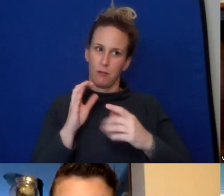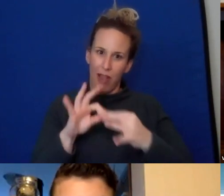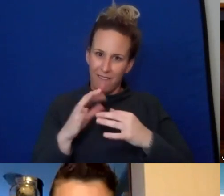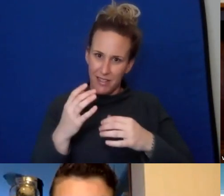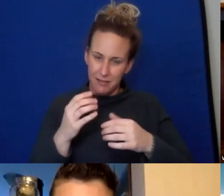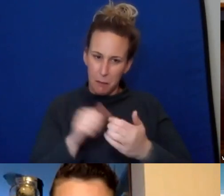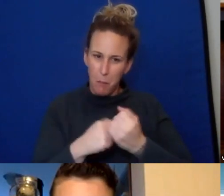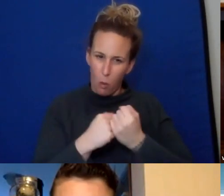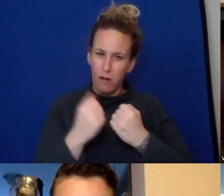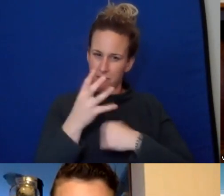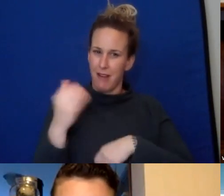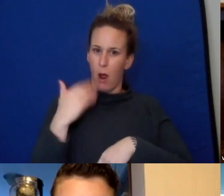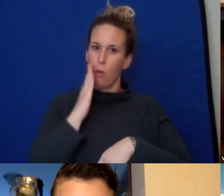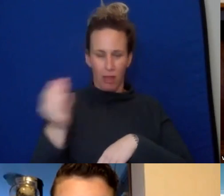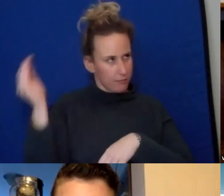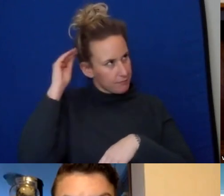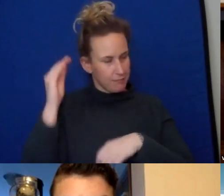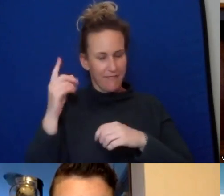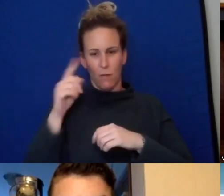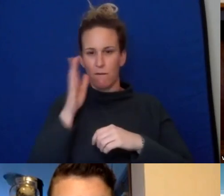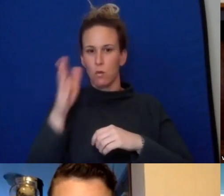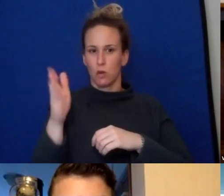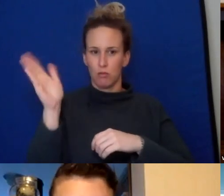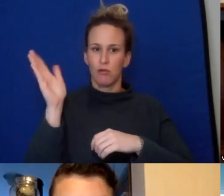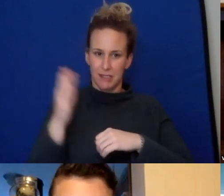taking forward in future presentations